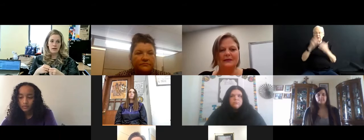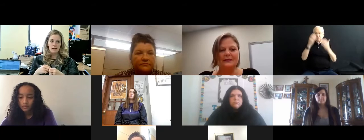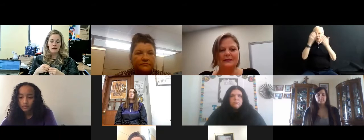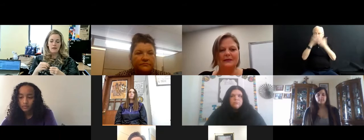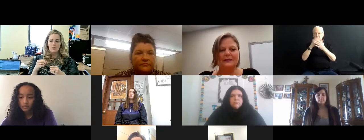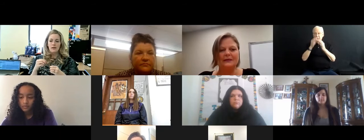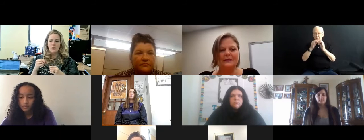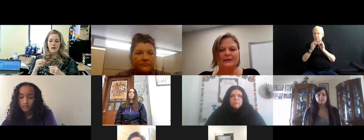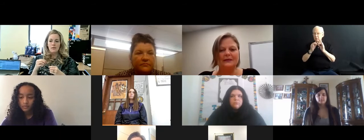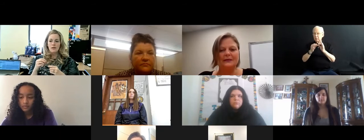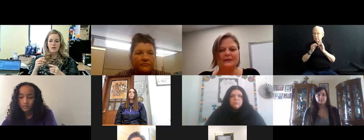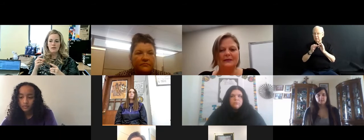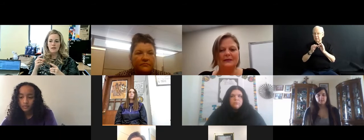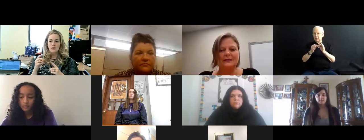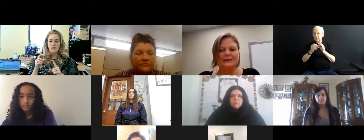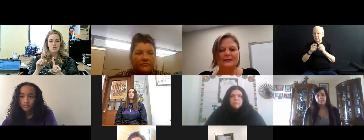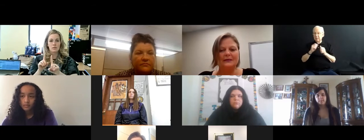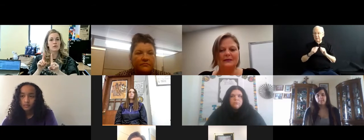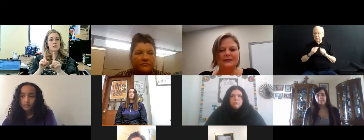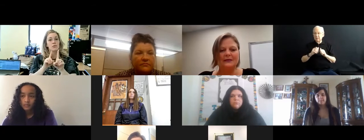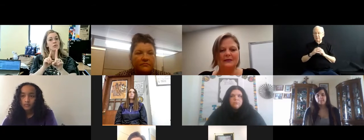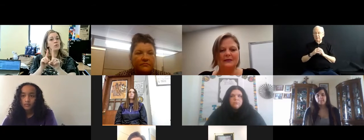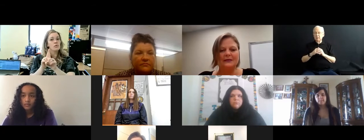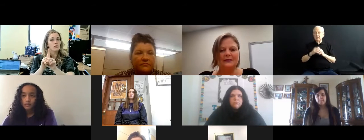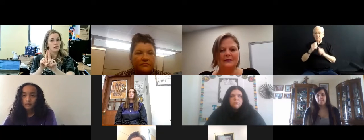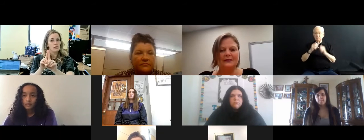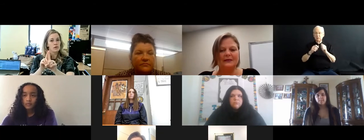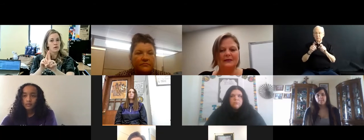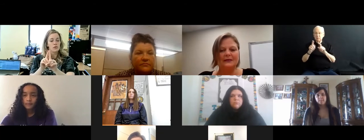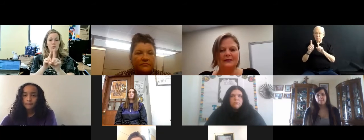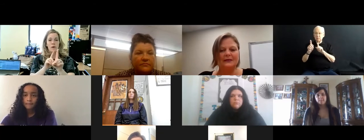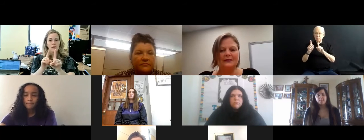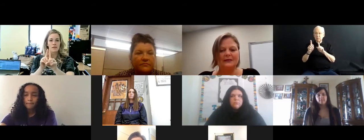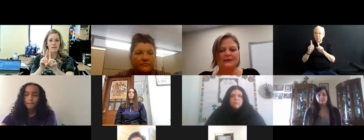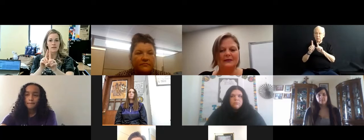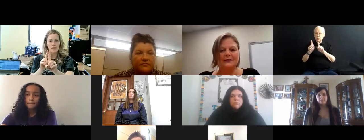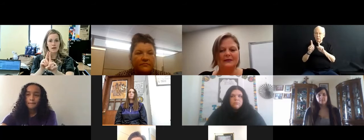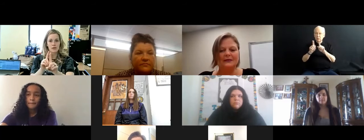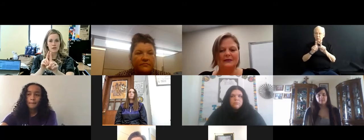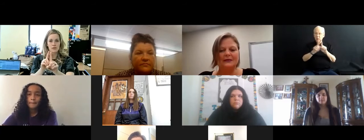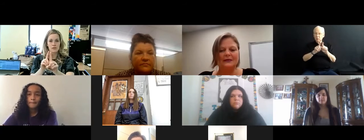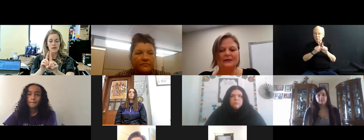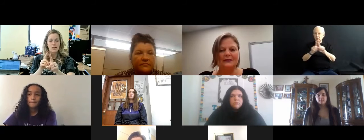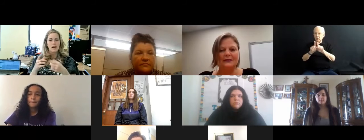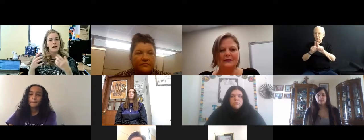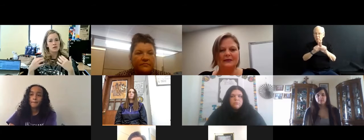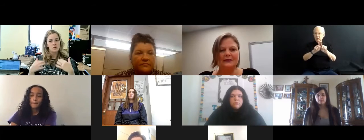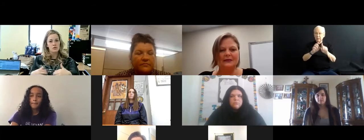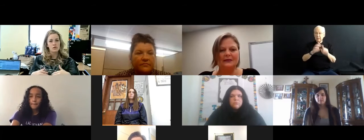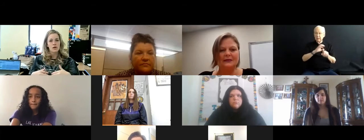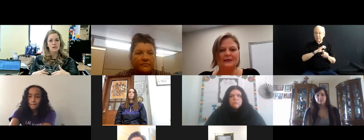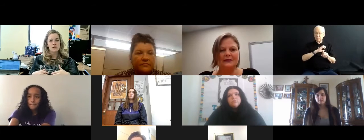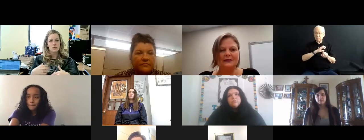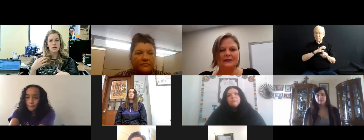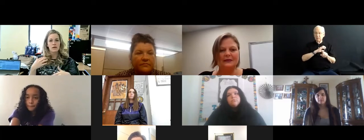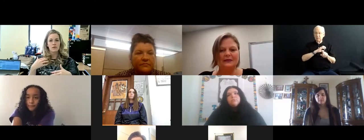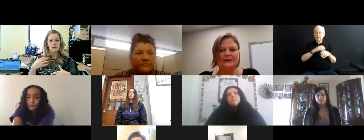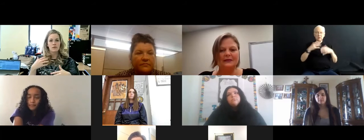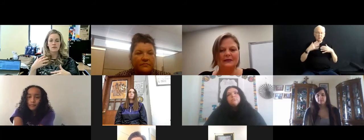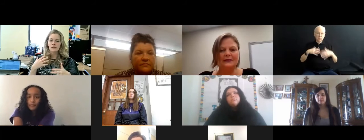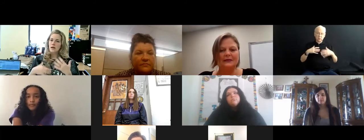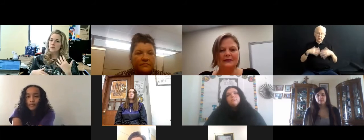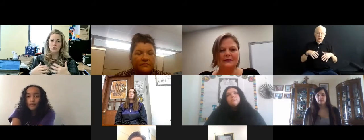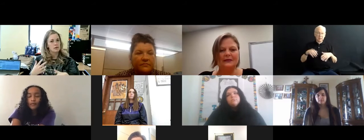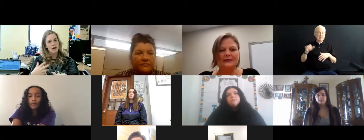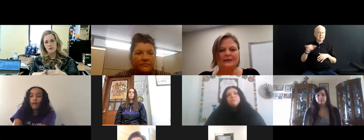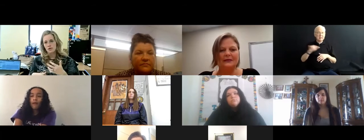interpreted play, the interpreters move with the characters, and they're usually dressed in